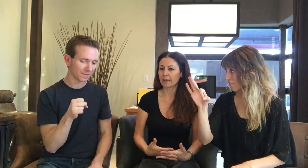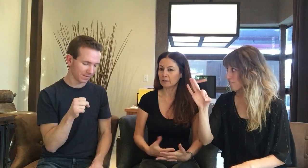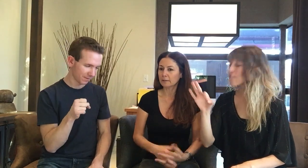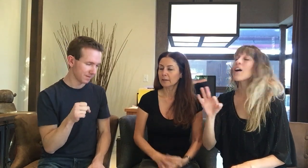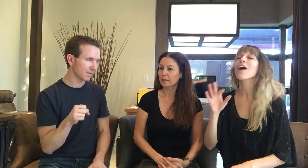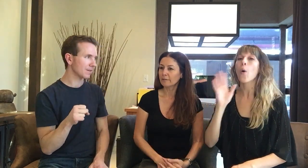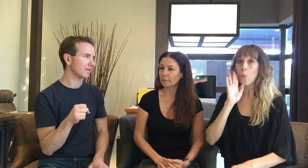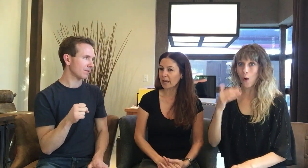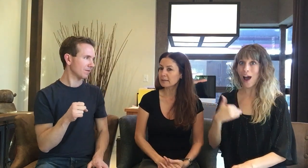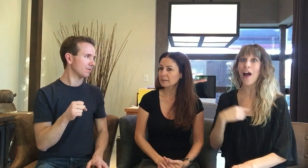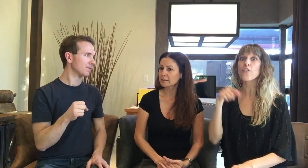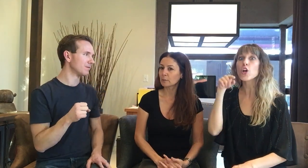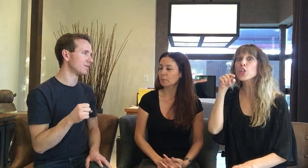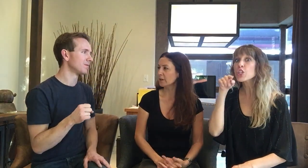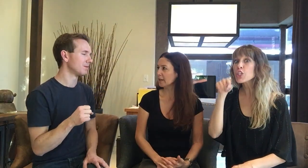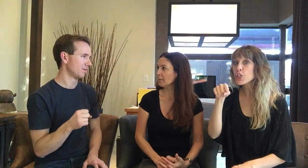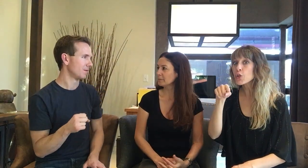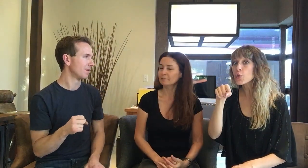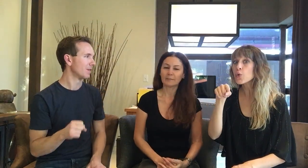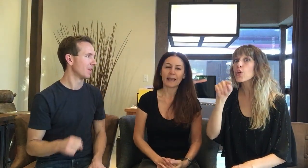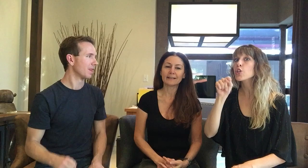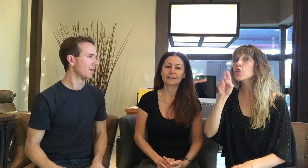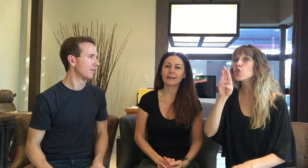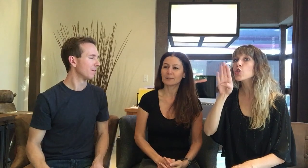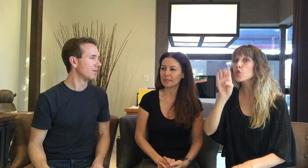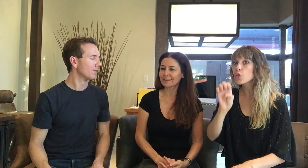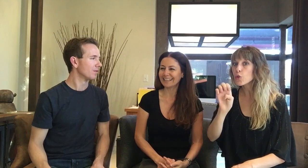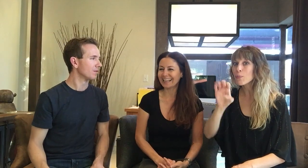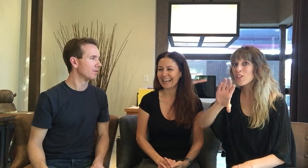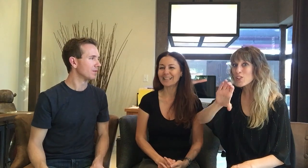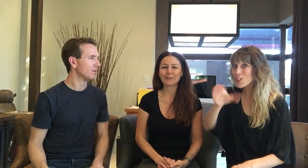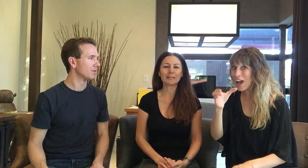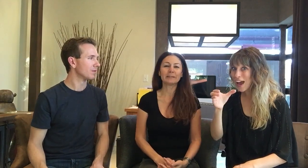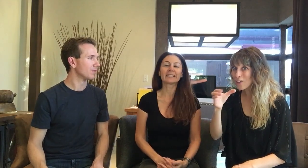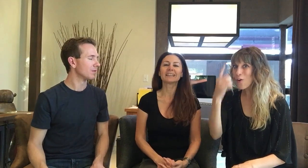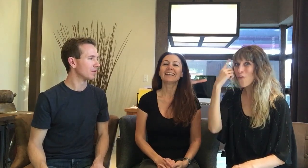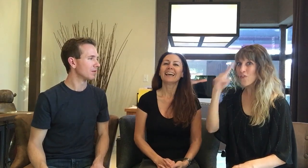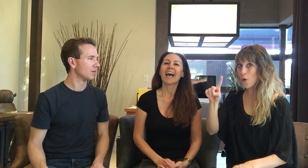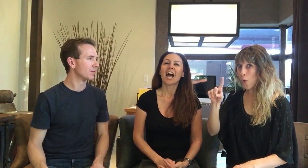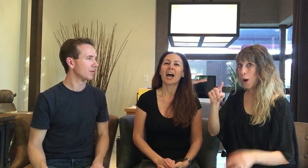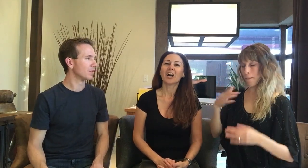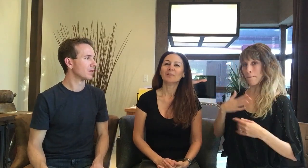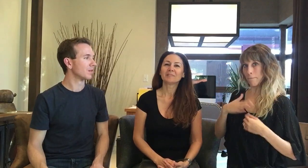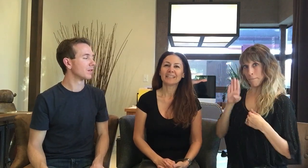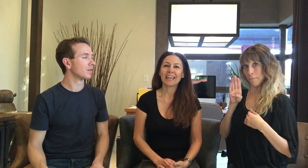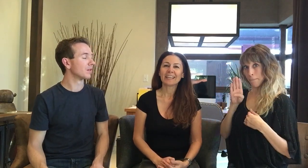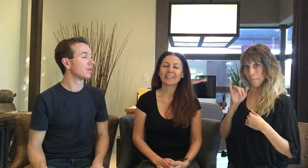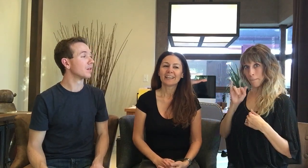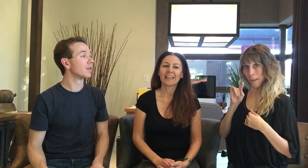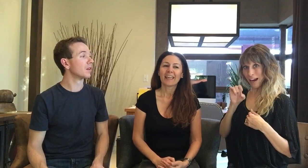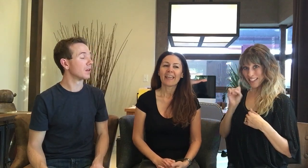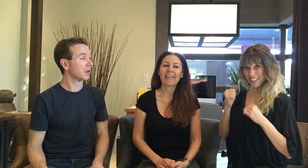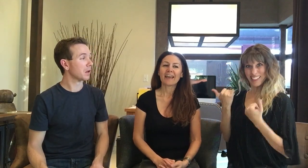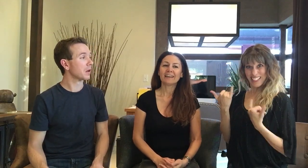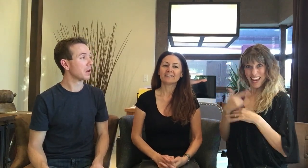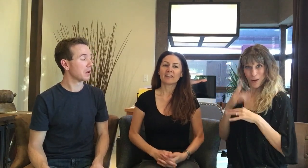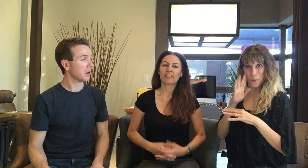channel for Bites that we're putting up as we speak. today, and